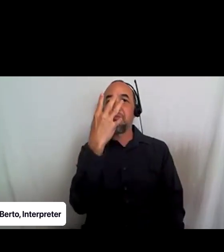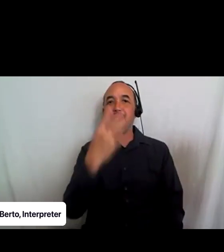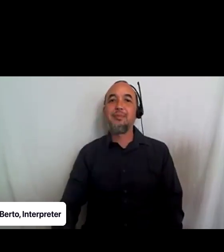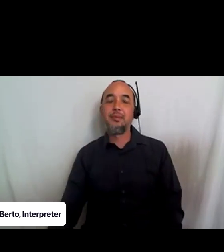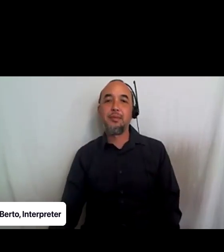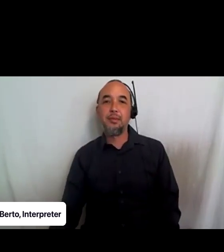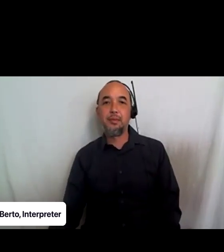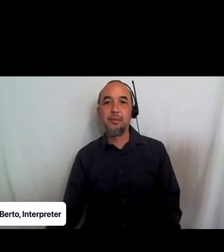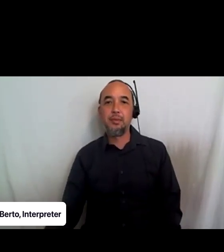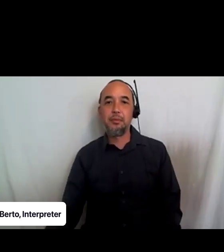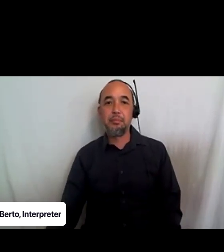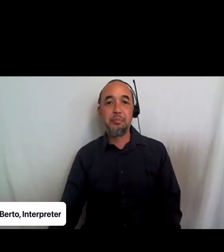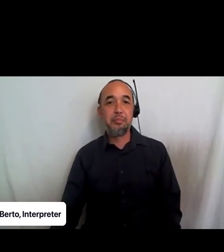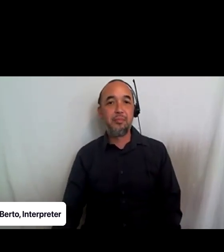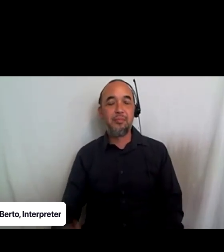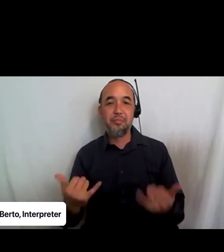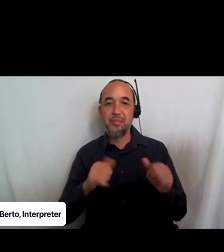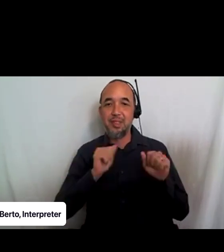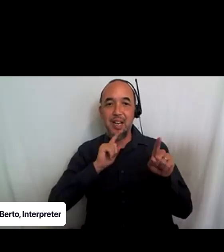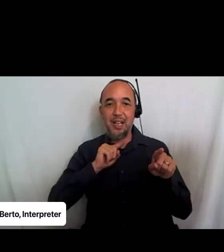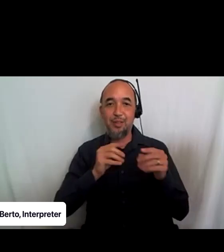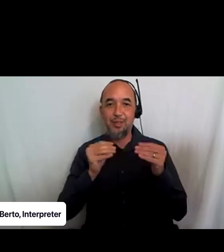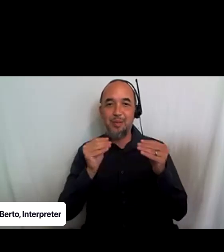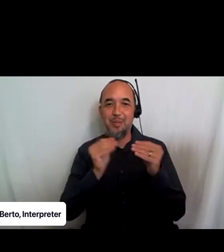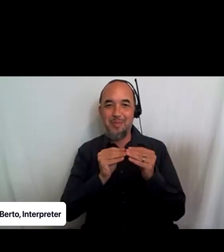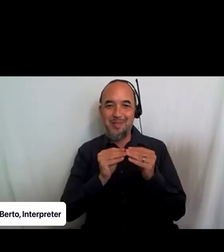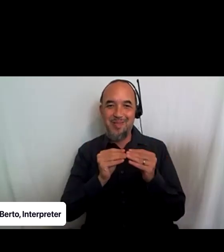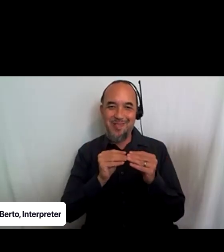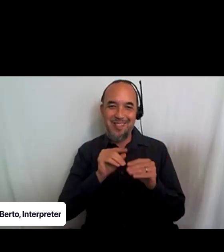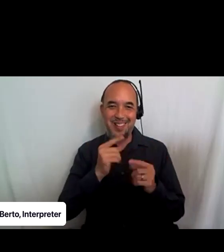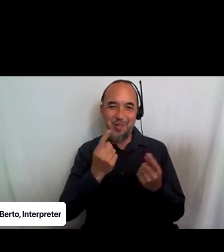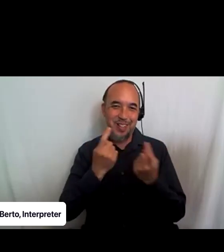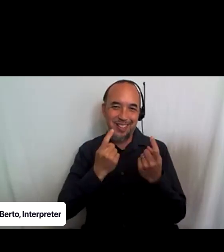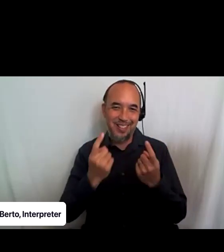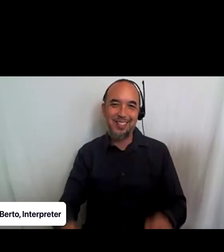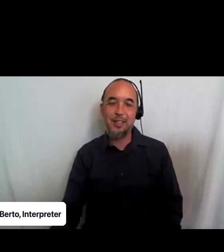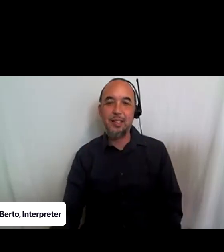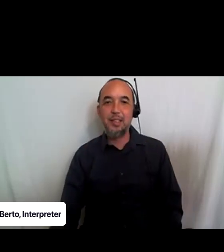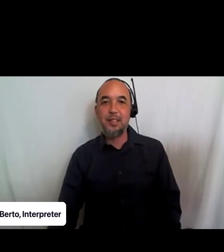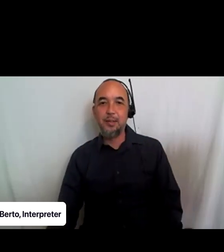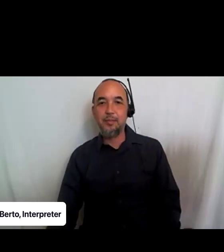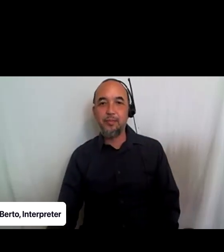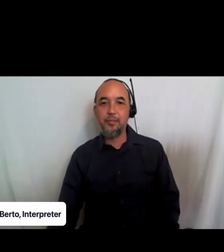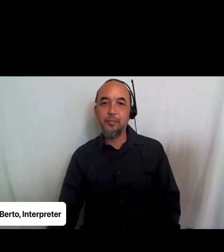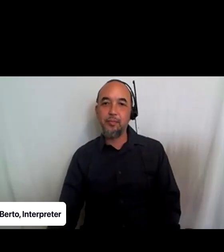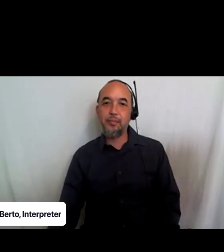and I can answer questions into the microphone as all this is happening. All right.